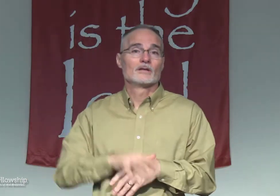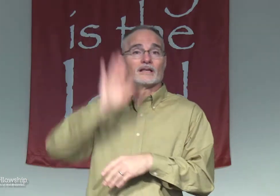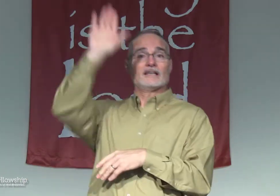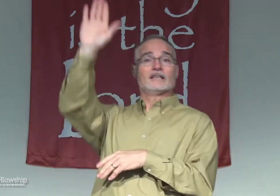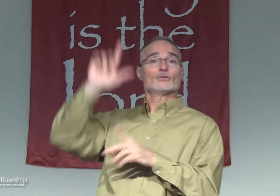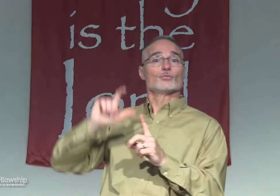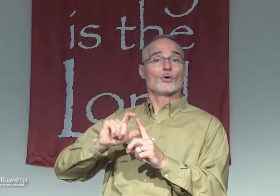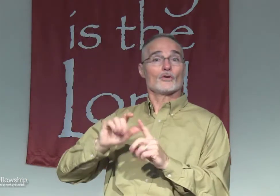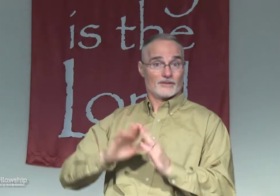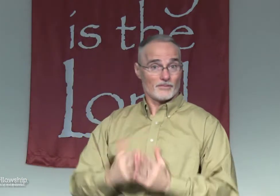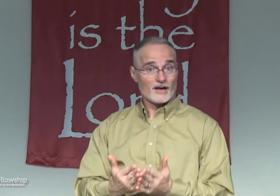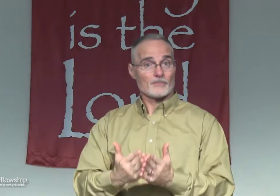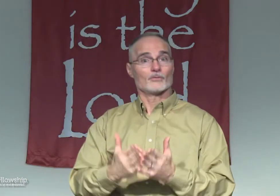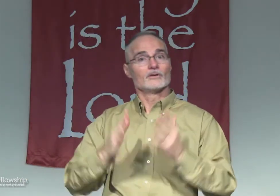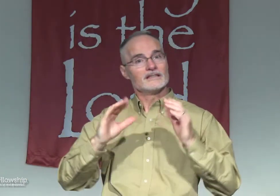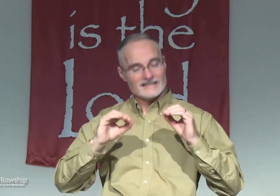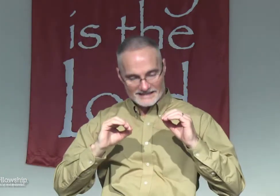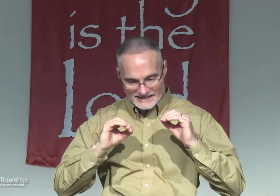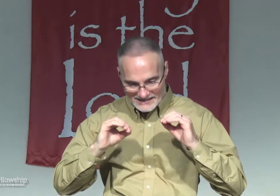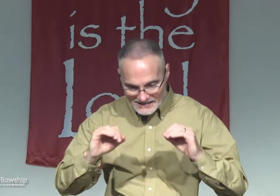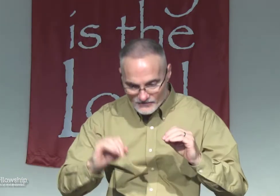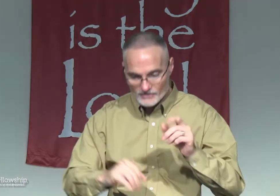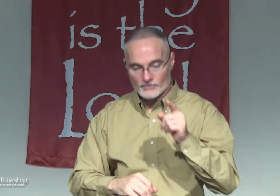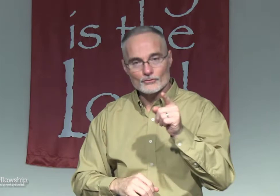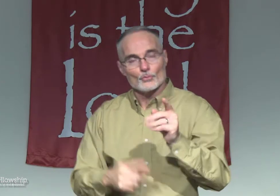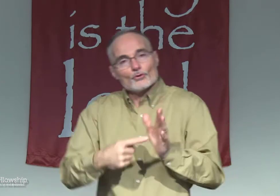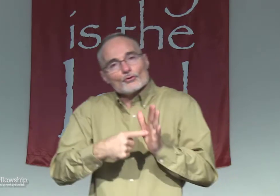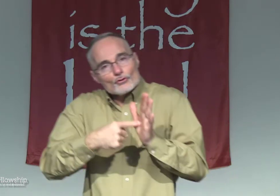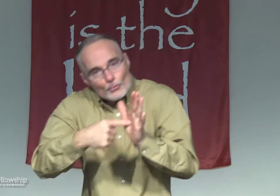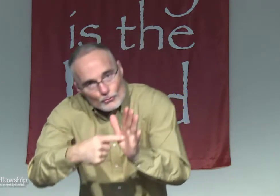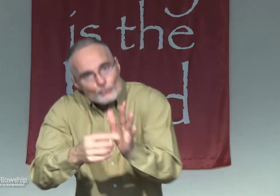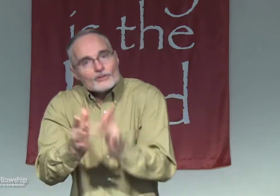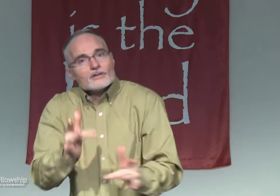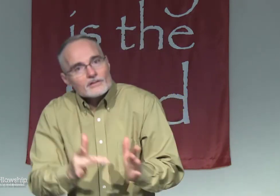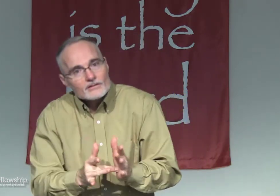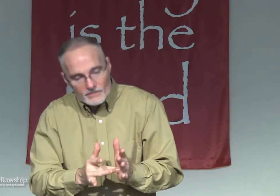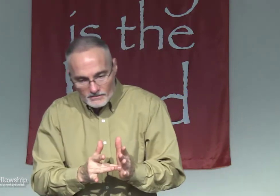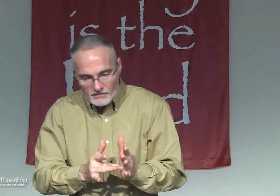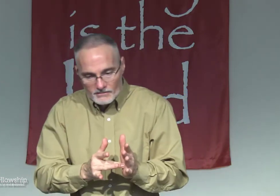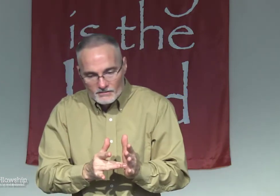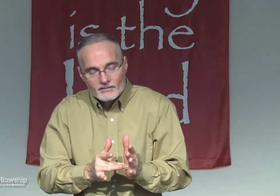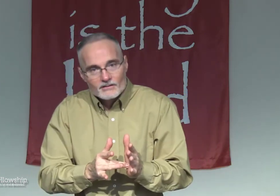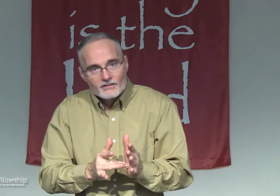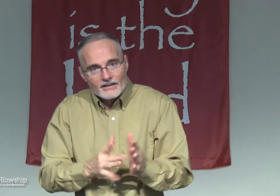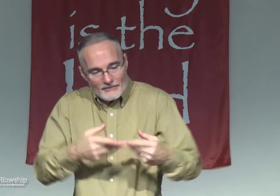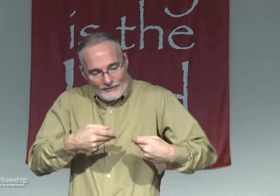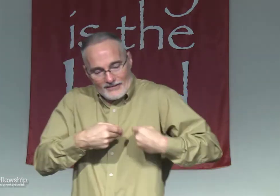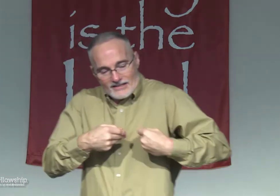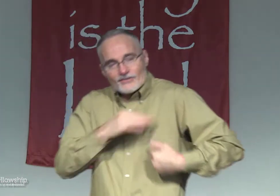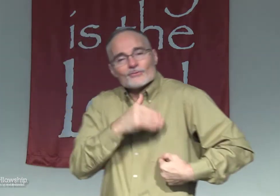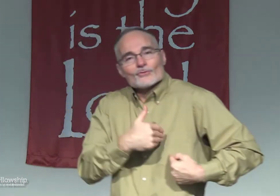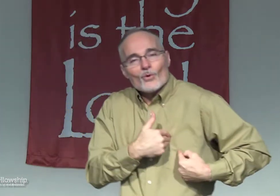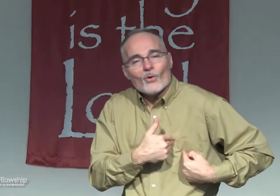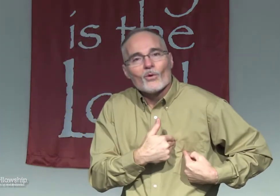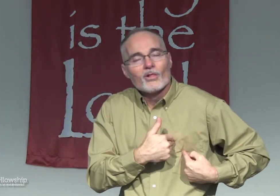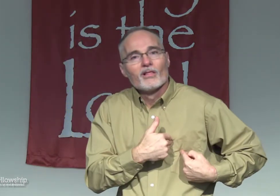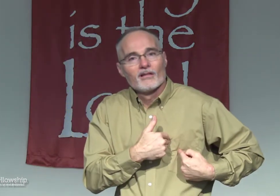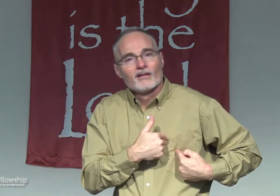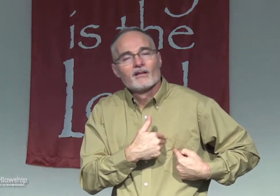Your faith leads you. His word, the Bible, teaches you. It shows you Jesus. It feeds